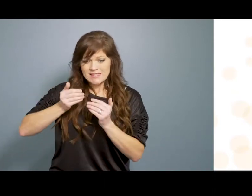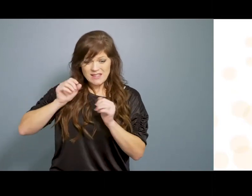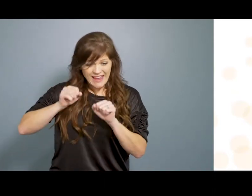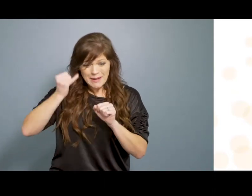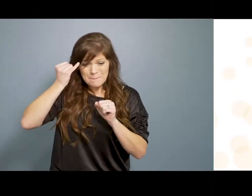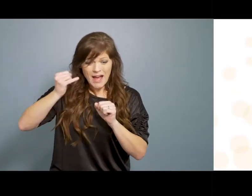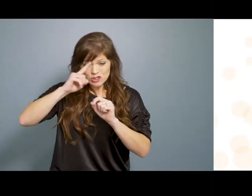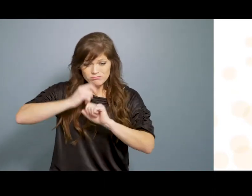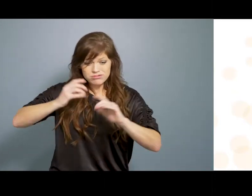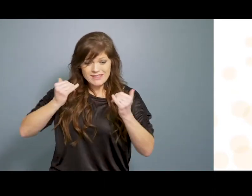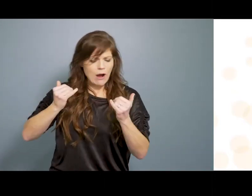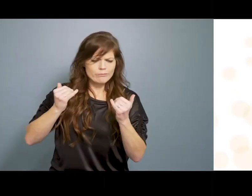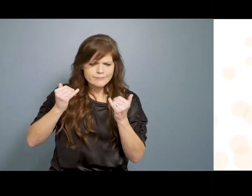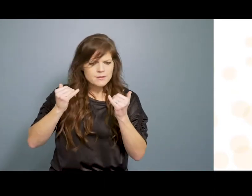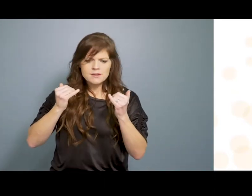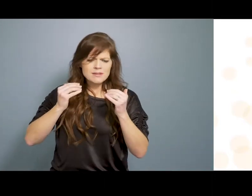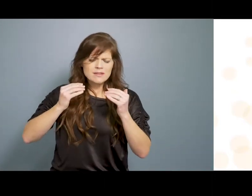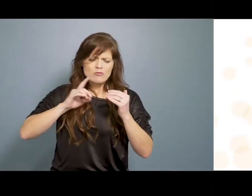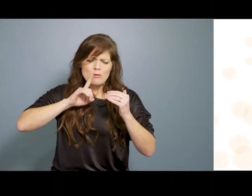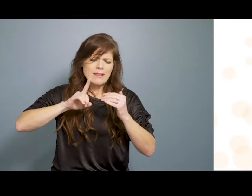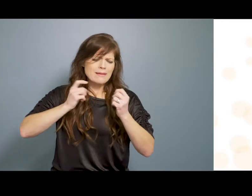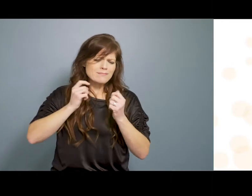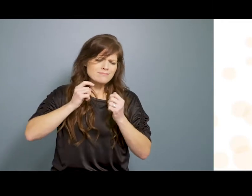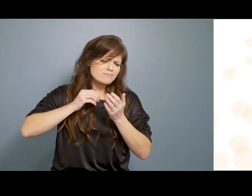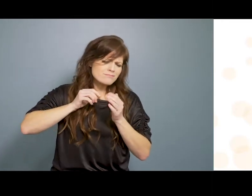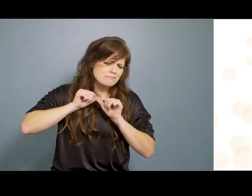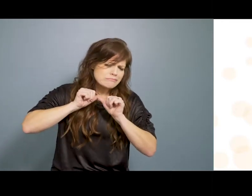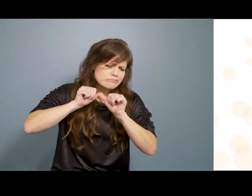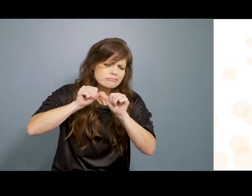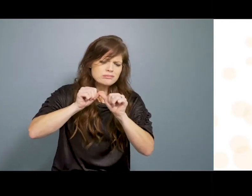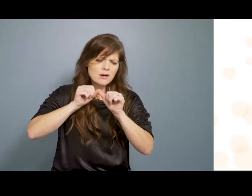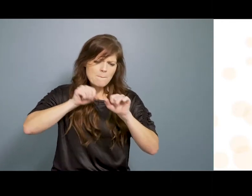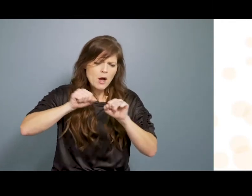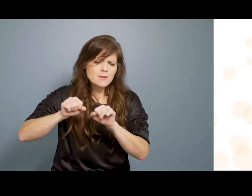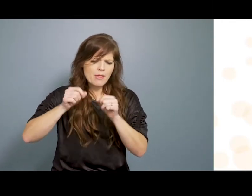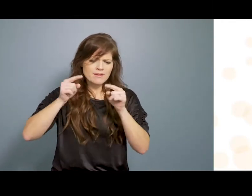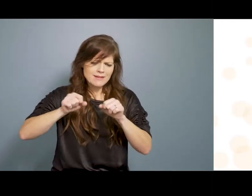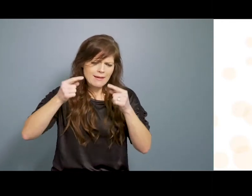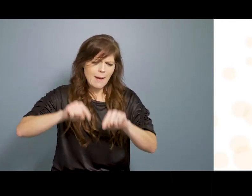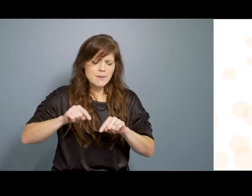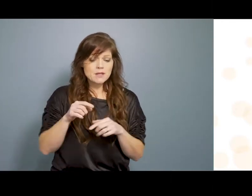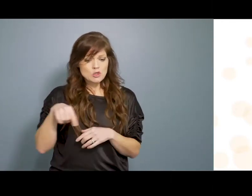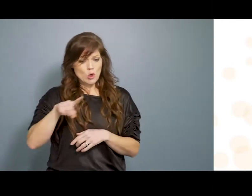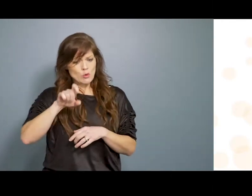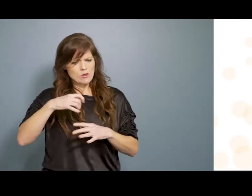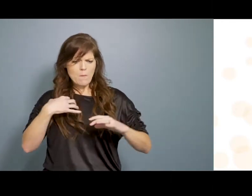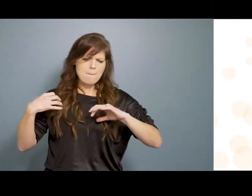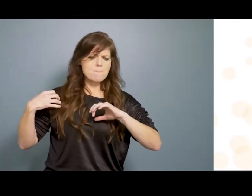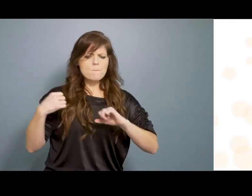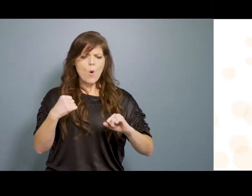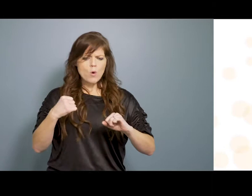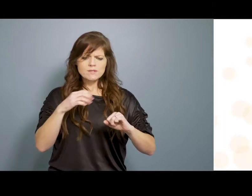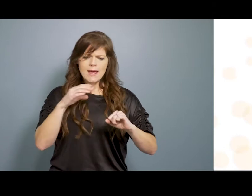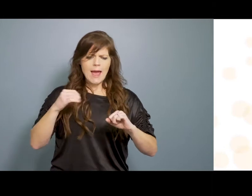are unlimited possibilities for us to embrace in our future. Be bold and engage in the future. And I believe that we